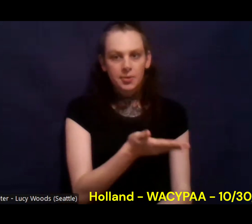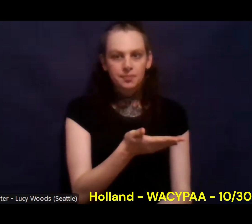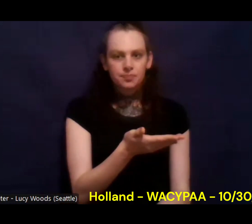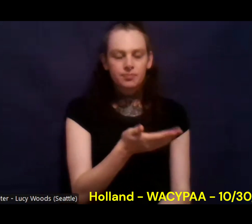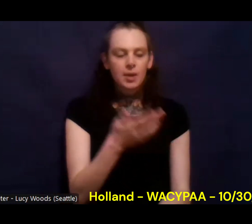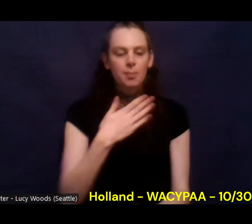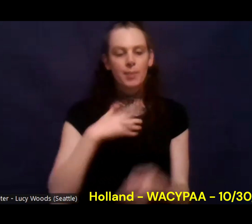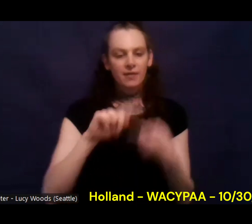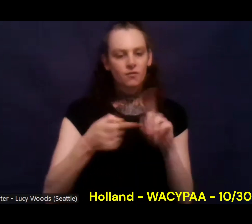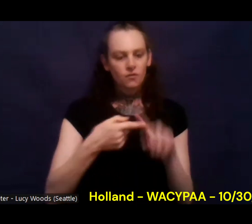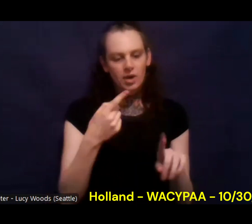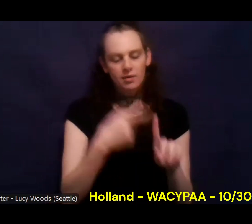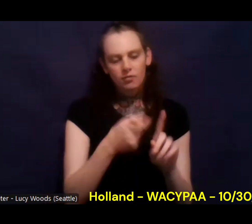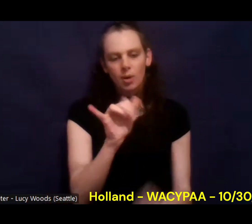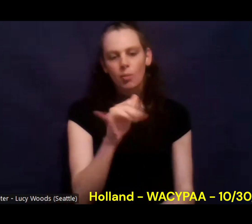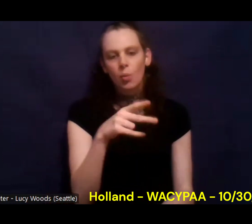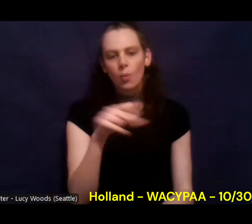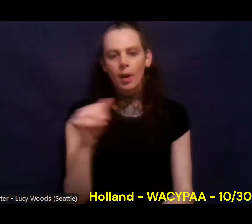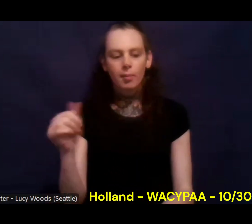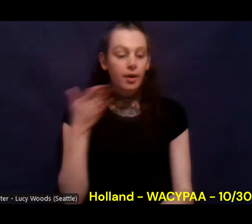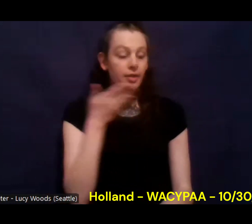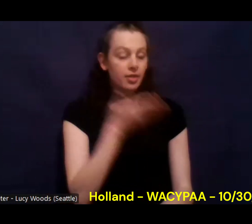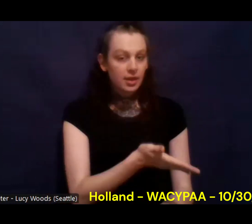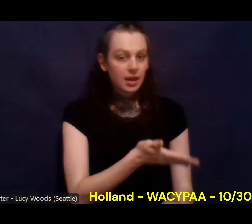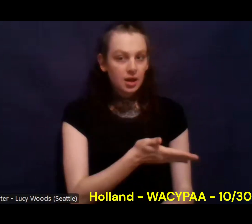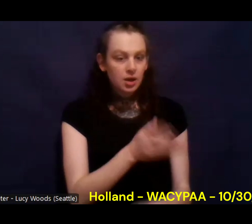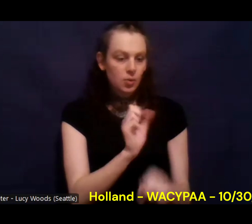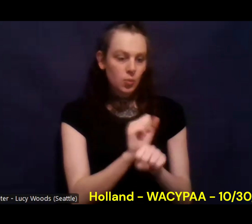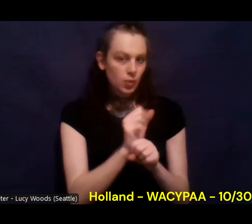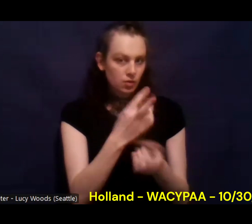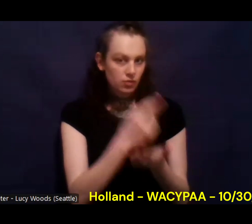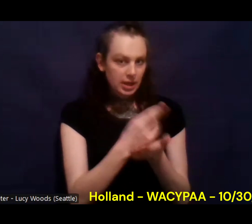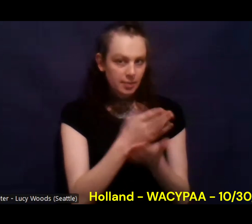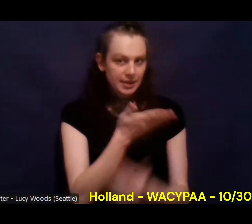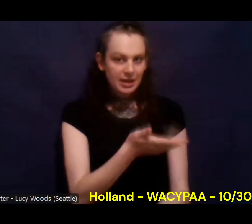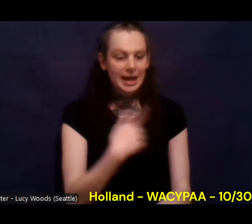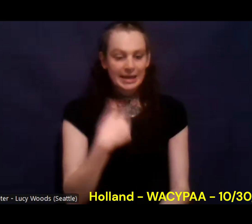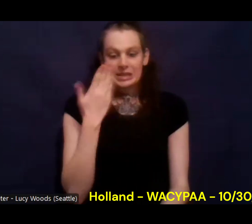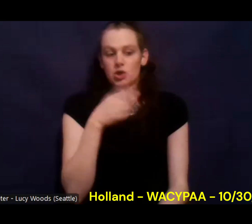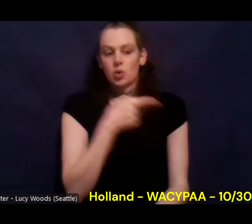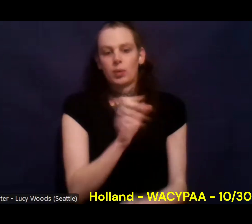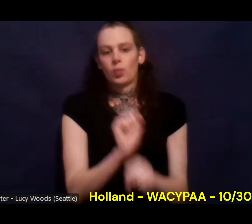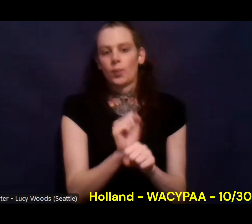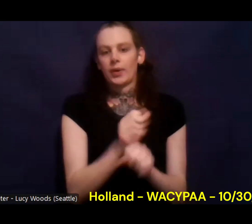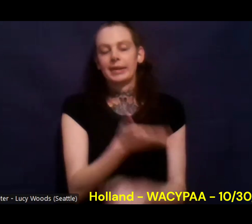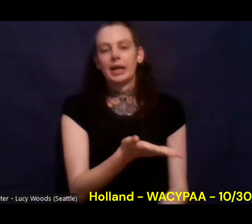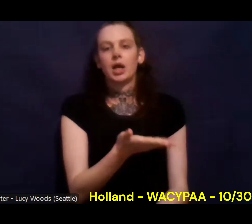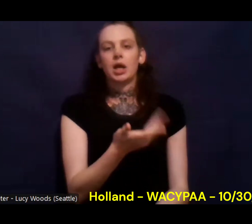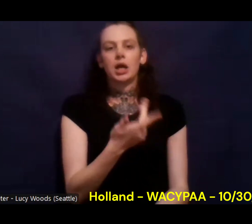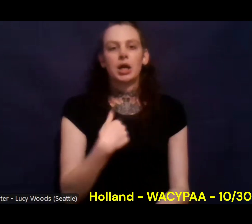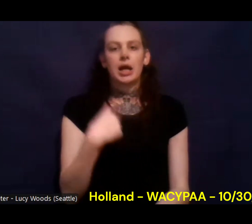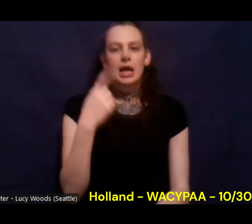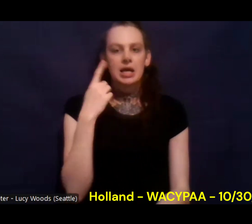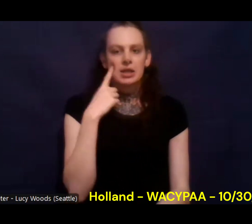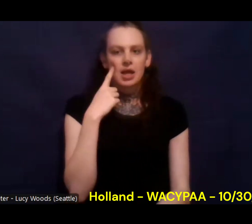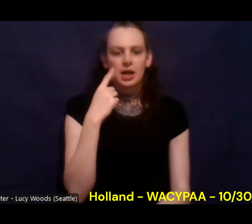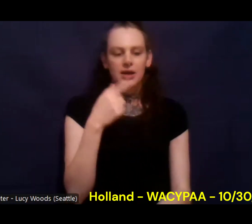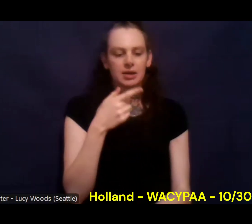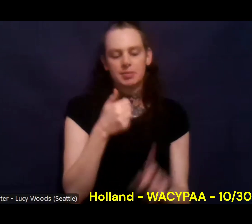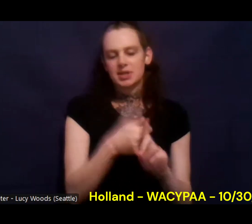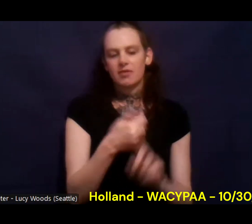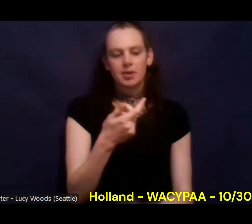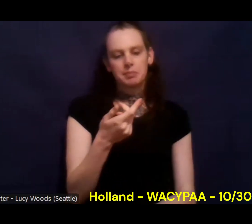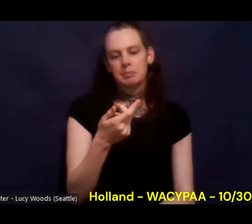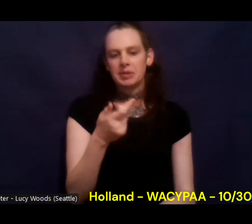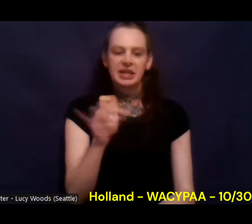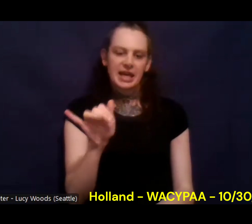long time was there because he worked at the treatment center. And I didn't know he worked at this treatment center. I thought he was just like a gay DJ in the WACYPAA world,